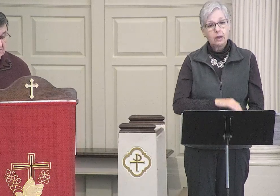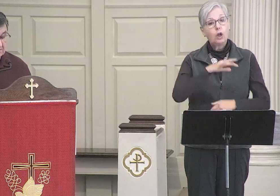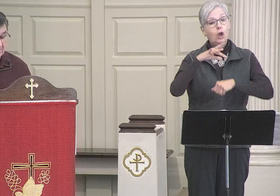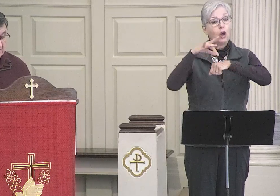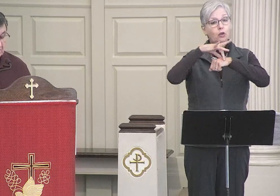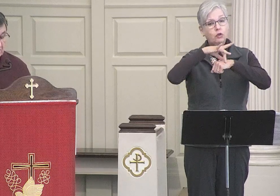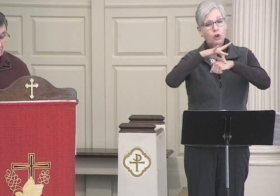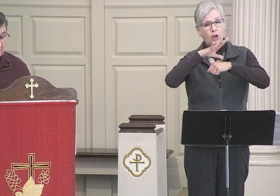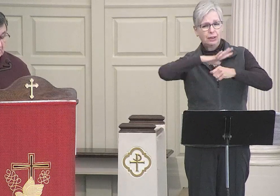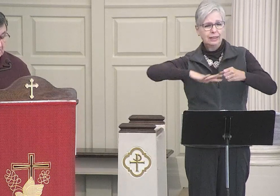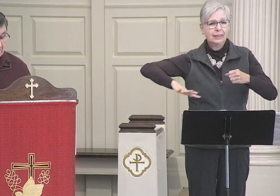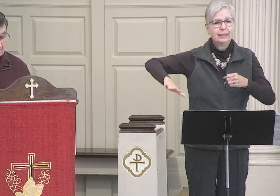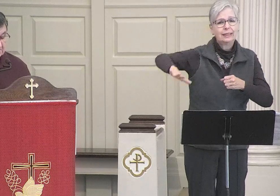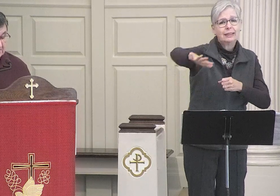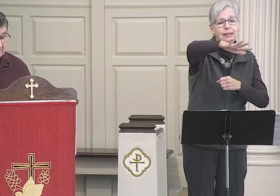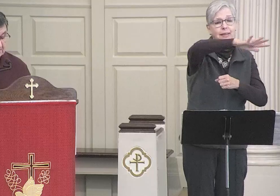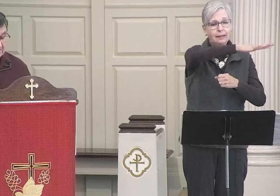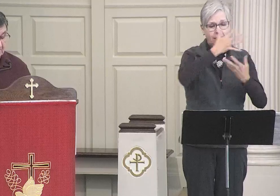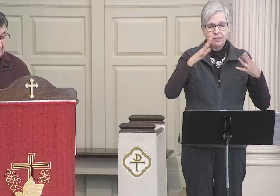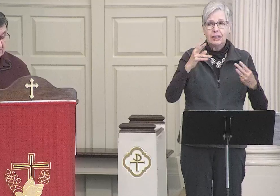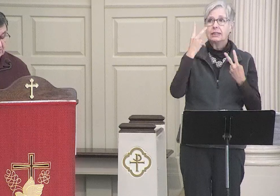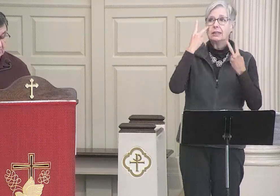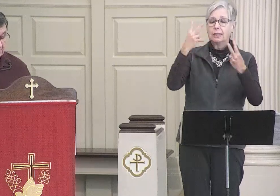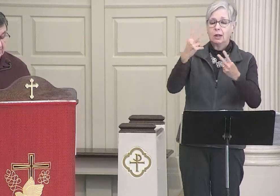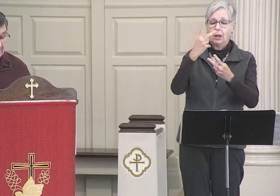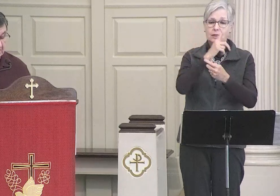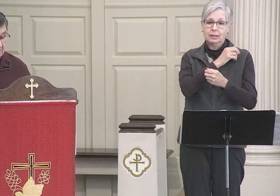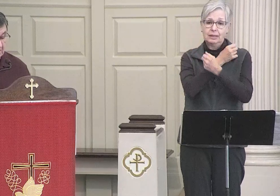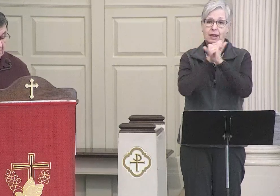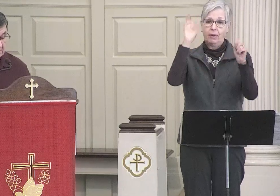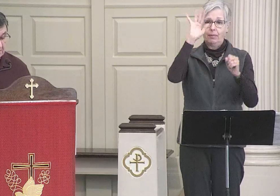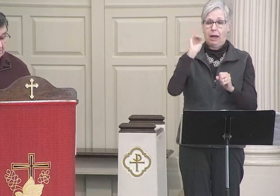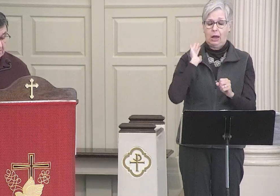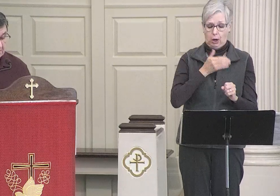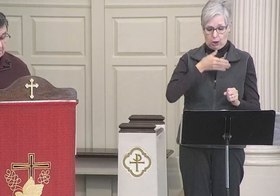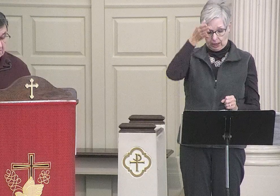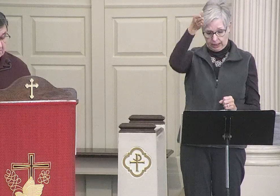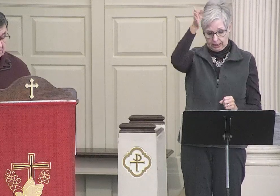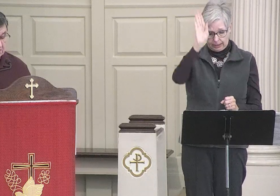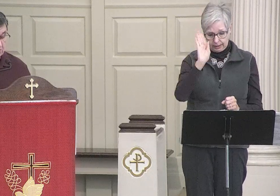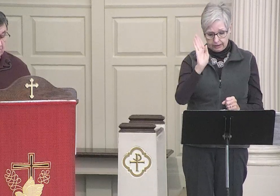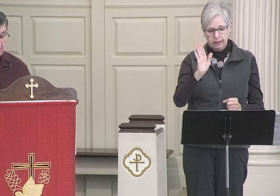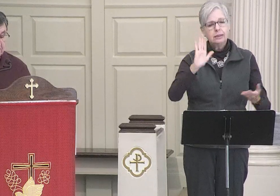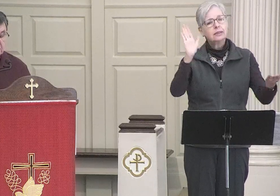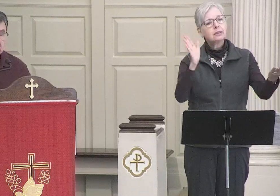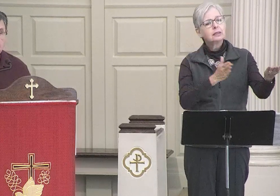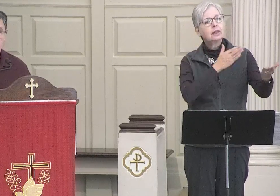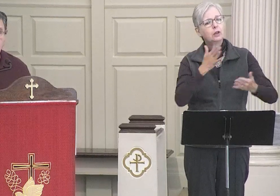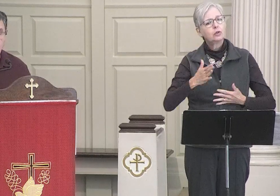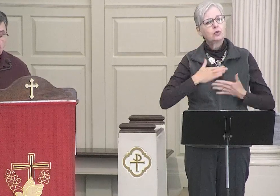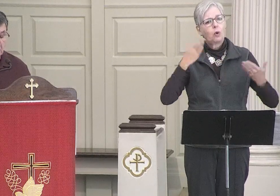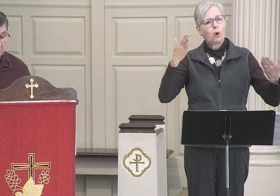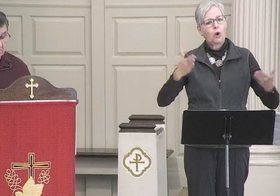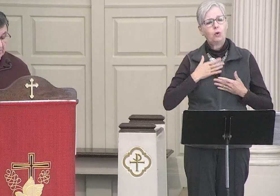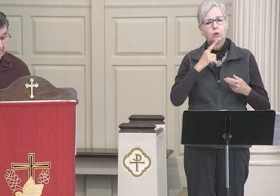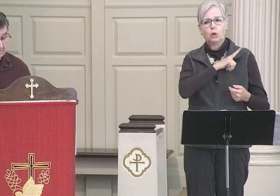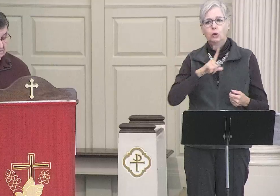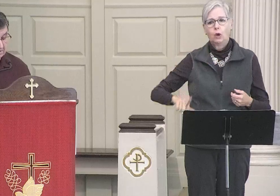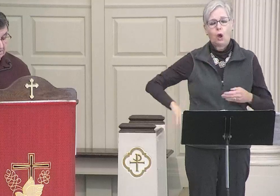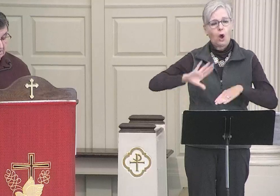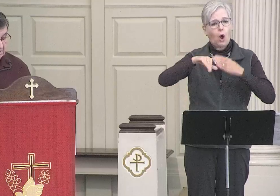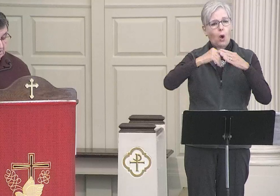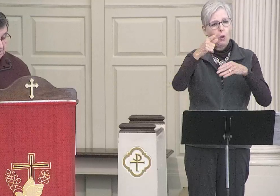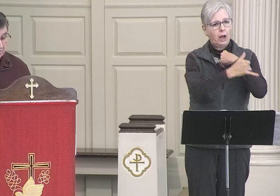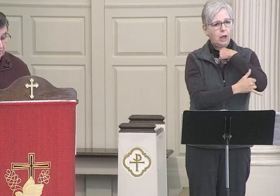All the ends of the earth have seen the salvation by our God. Sing joyfully to the Lord, all you